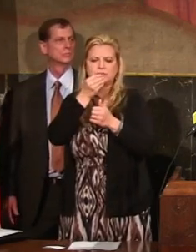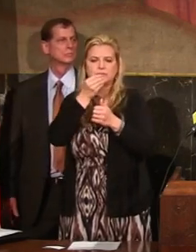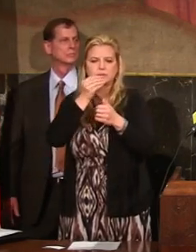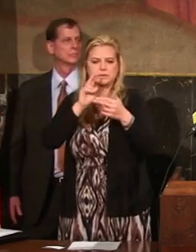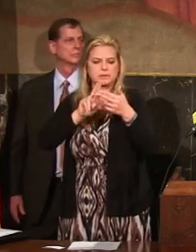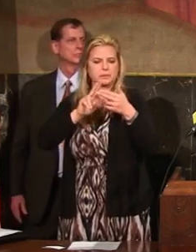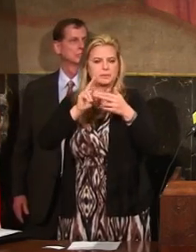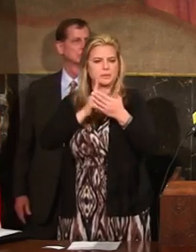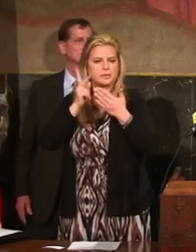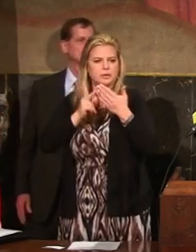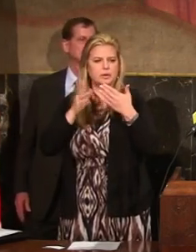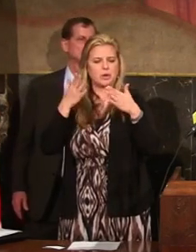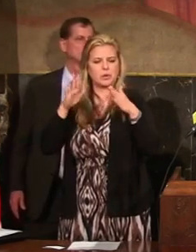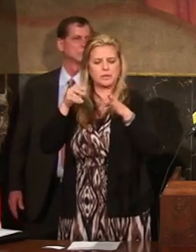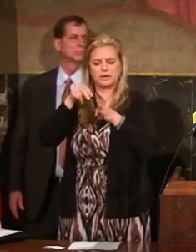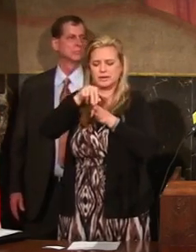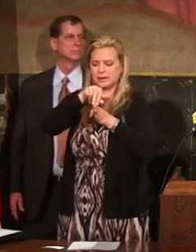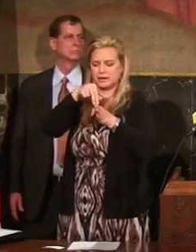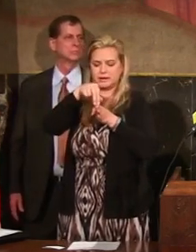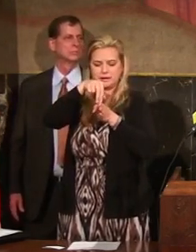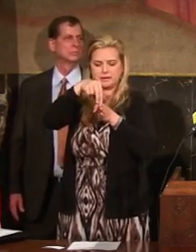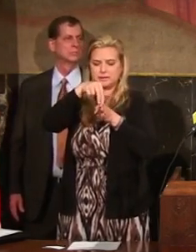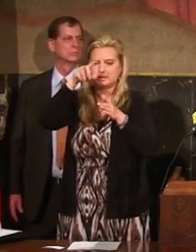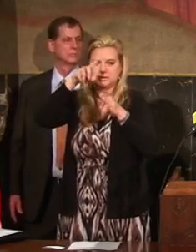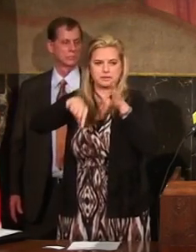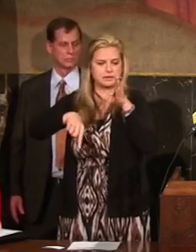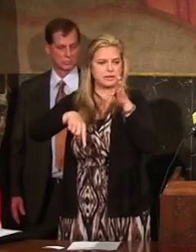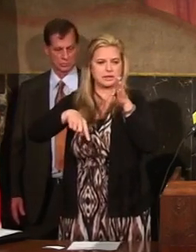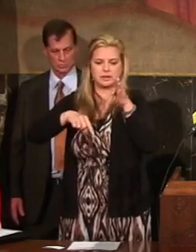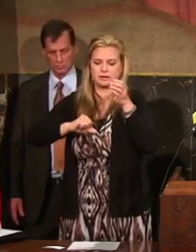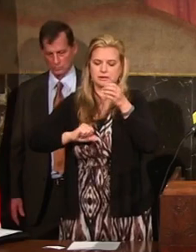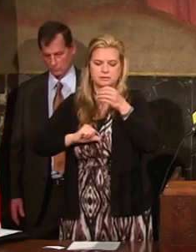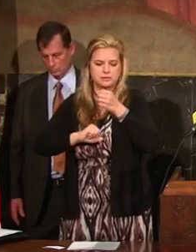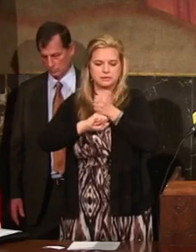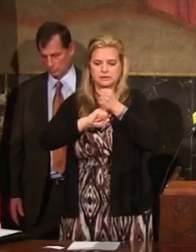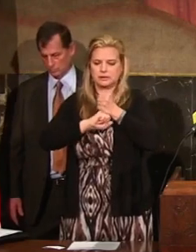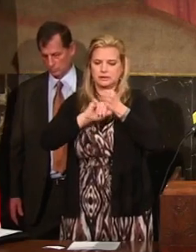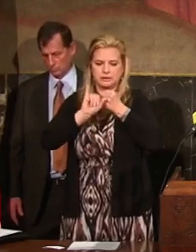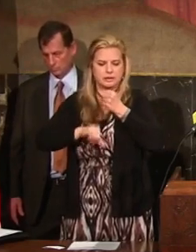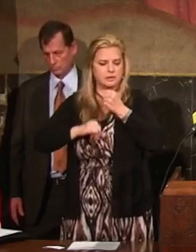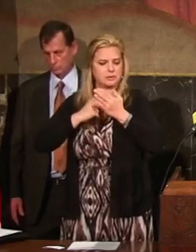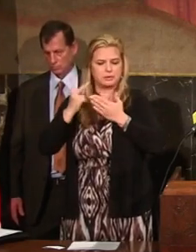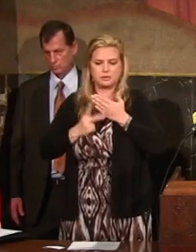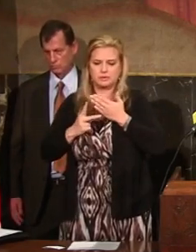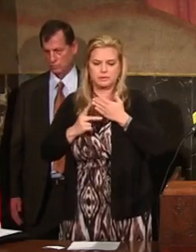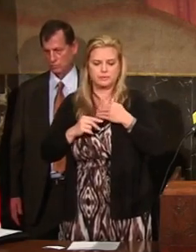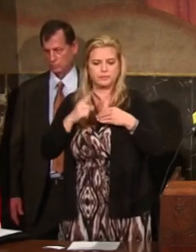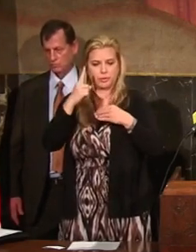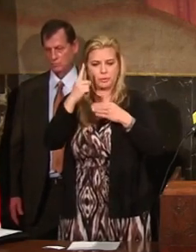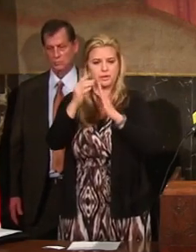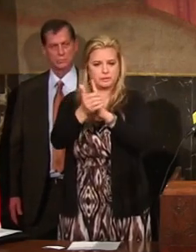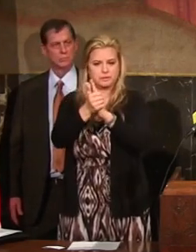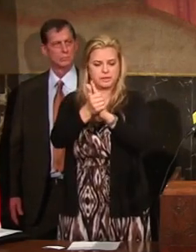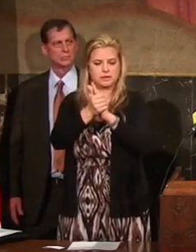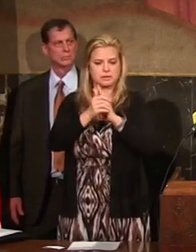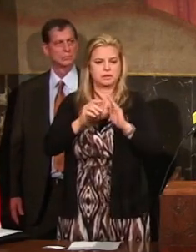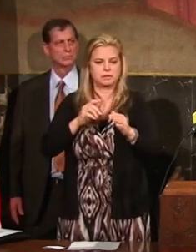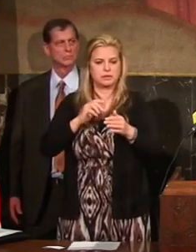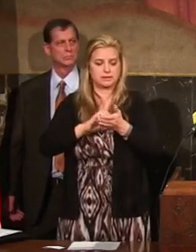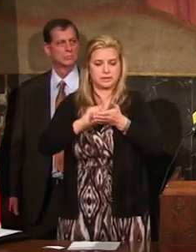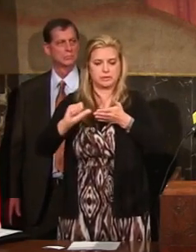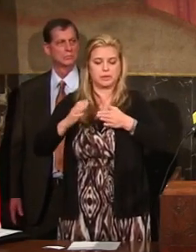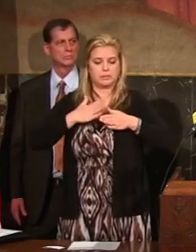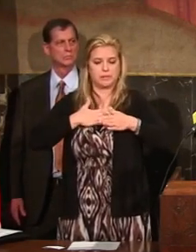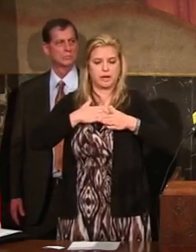at the edge of not being able to sustain this program. One of the amendments takes away my